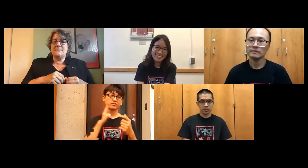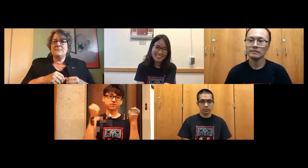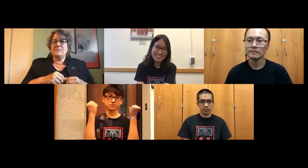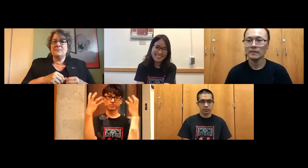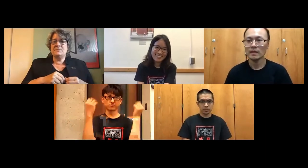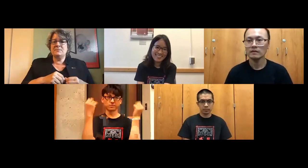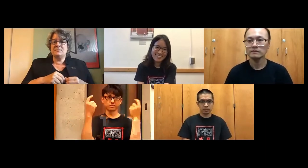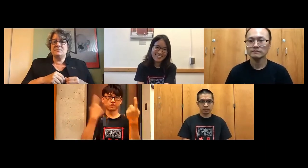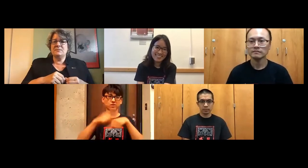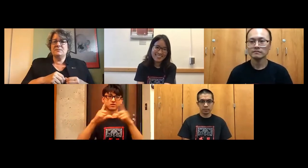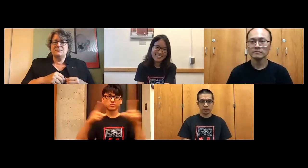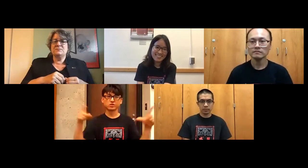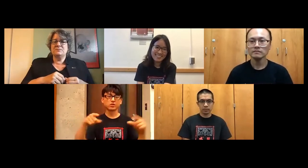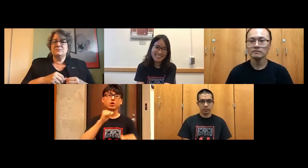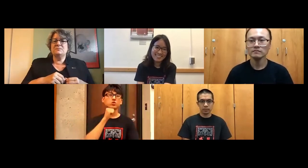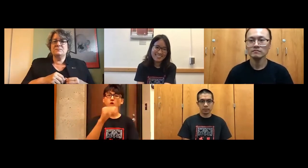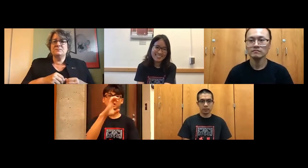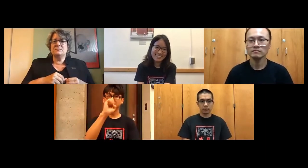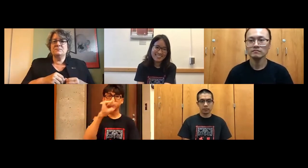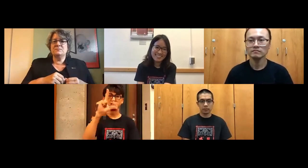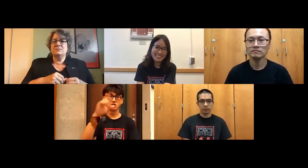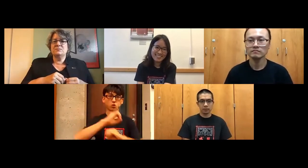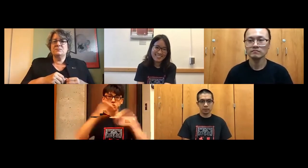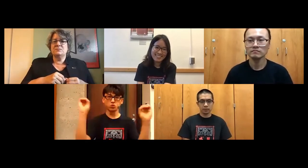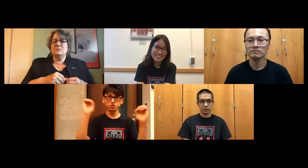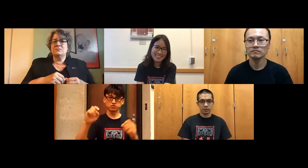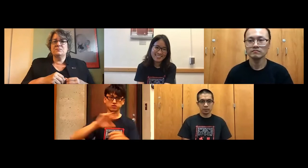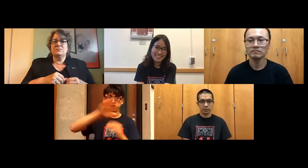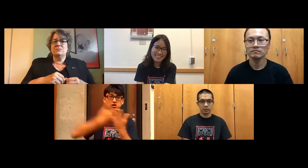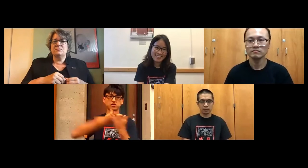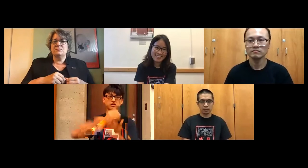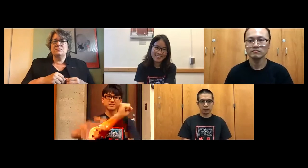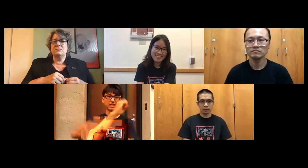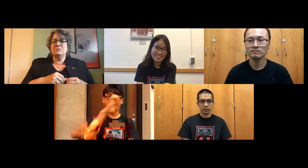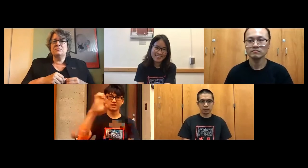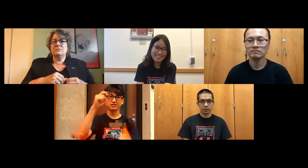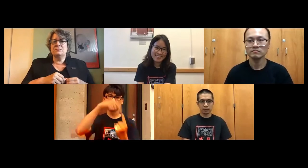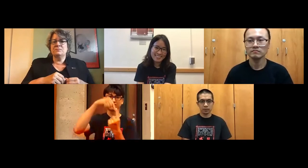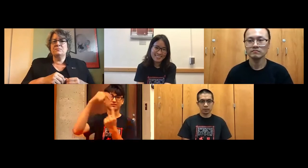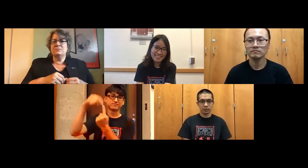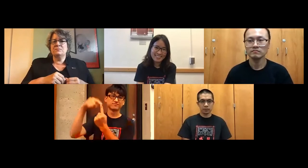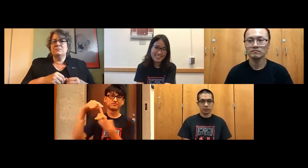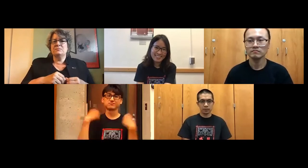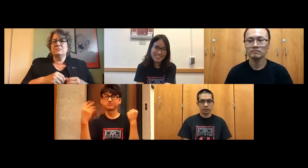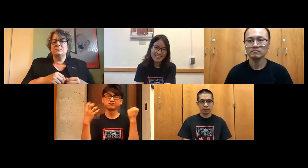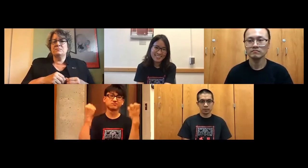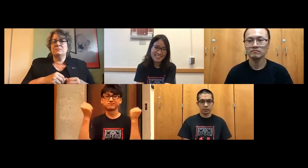So at the deaf school, when I started to sign, at the time there was no CSL, it was